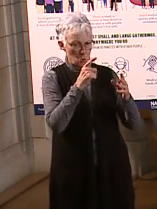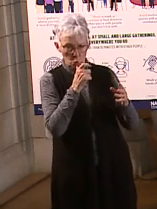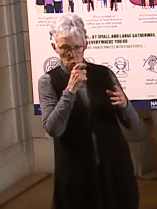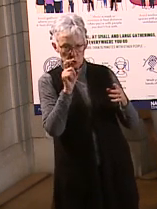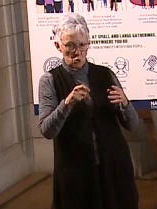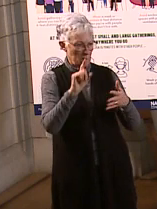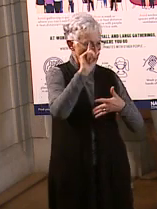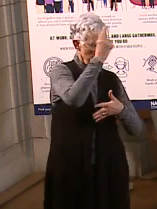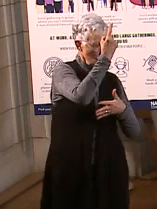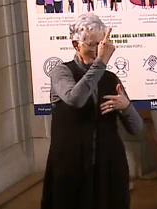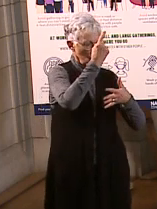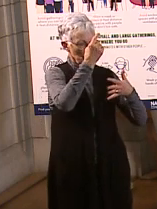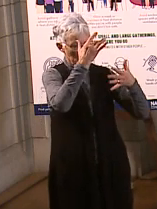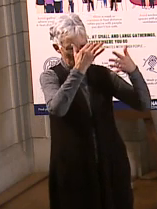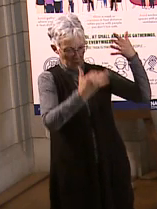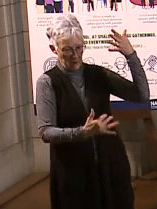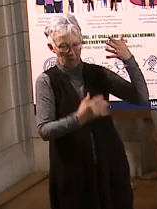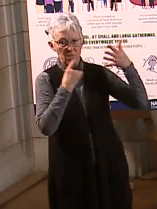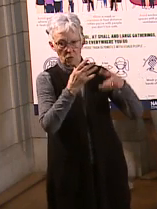out to the health departments.